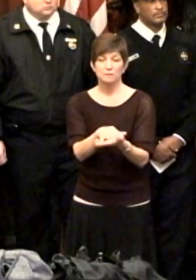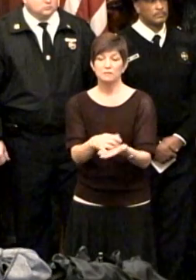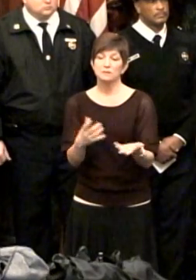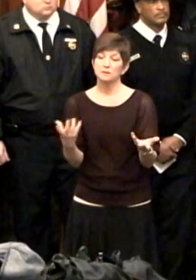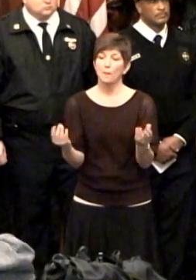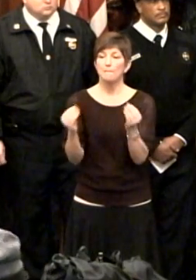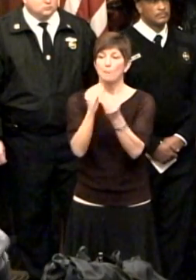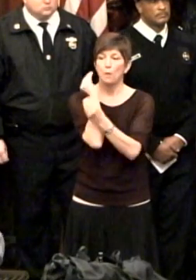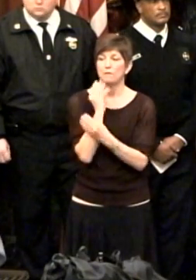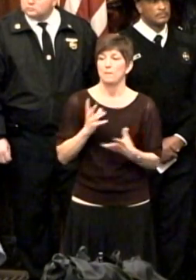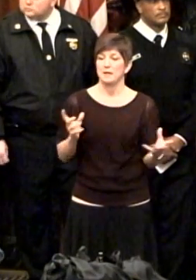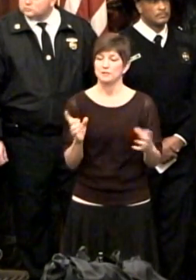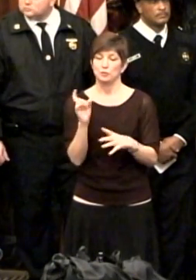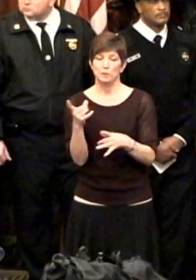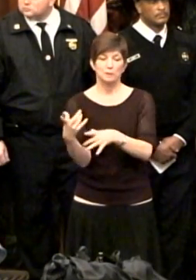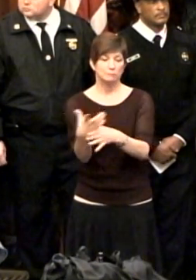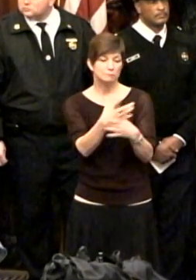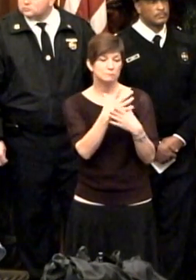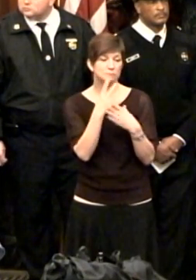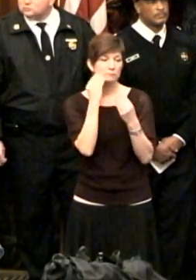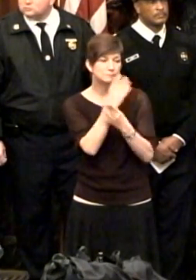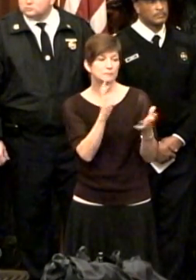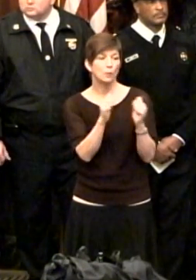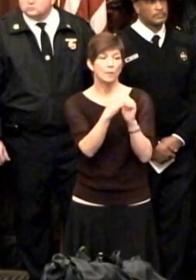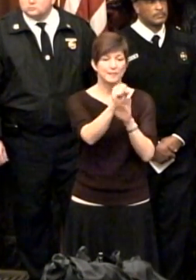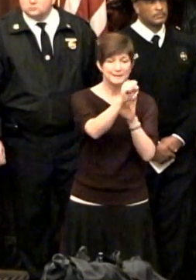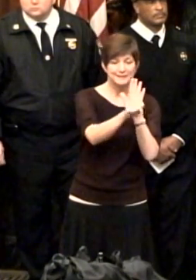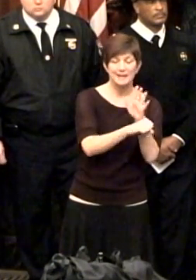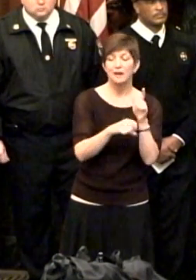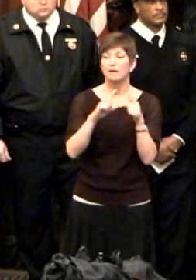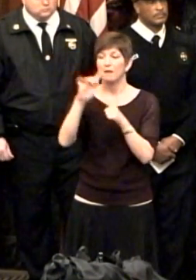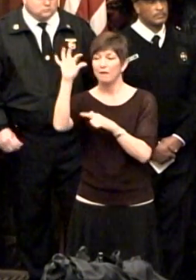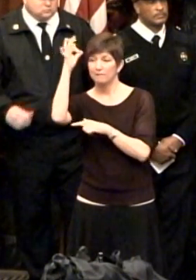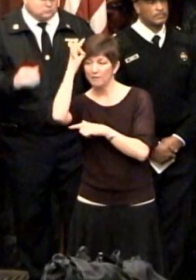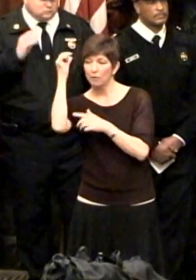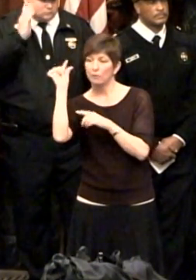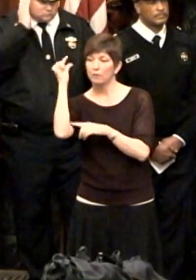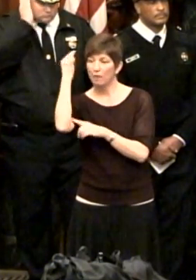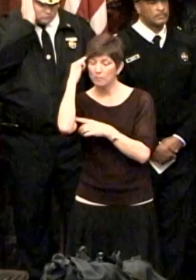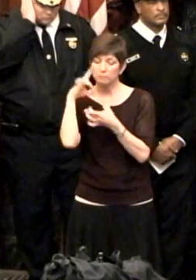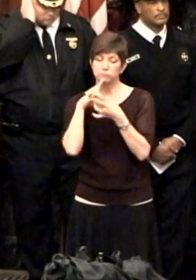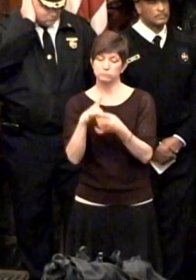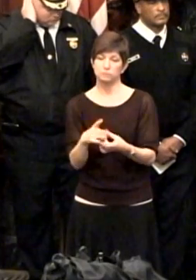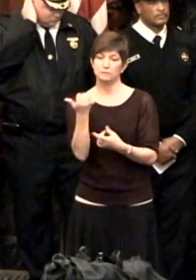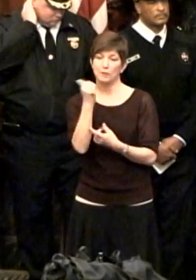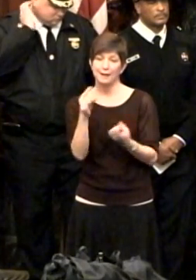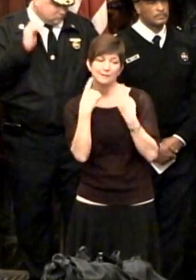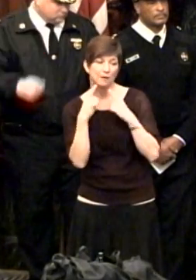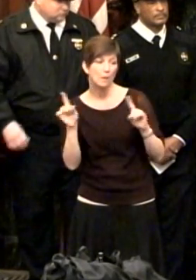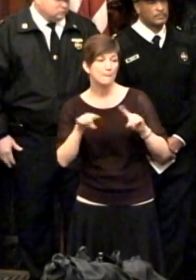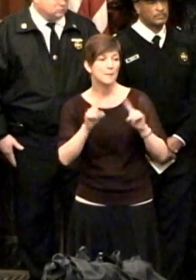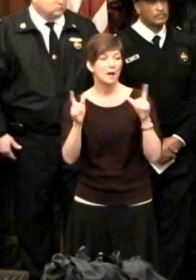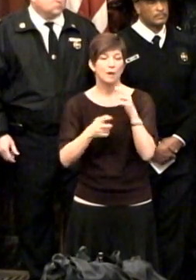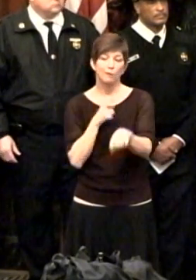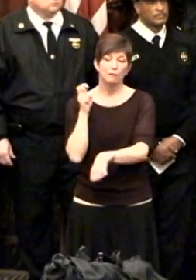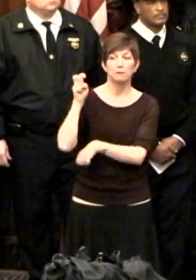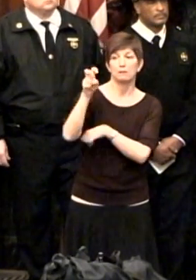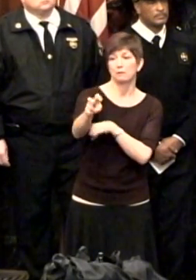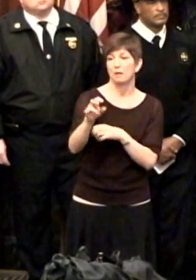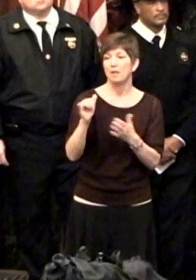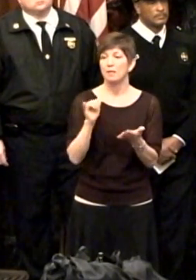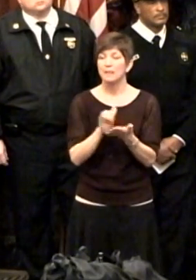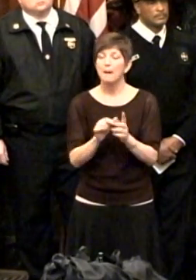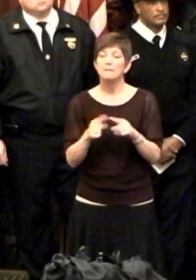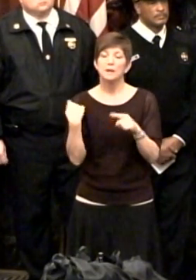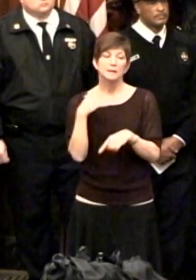further information that you have to get to the state and to the federal government in terms of any kind of declaration. But let's not get ahead of ourselves, but we are